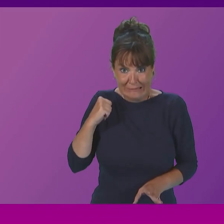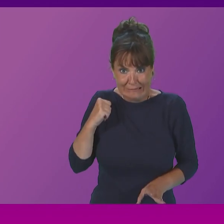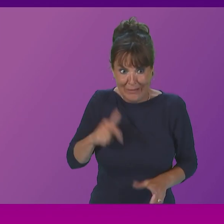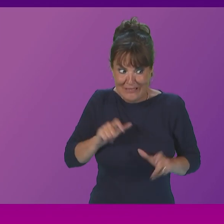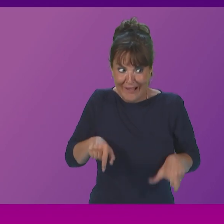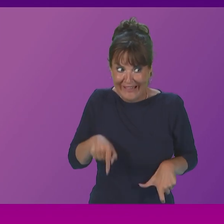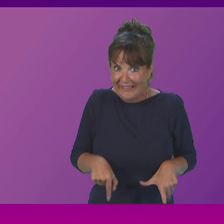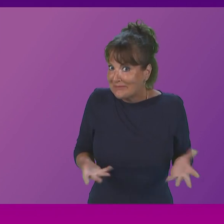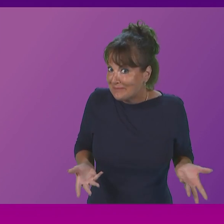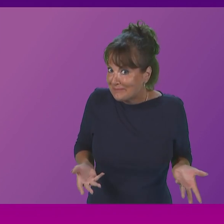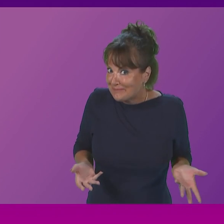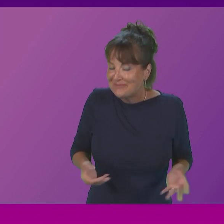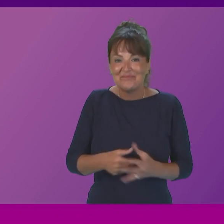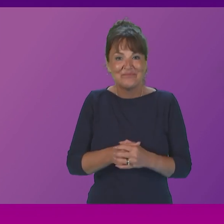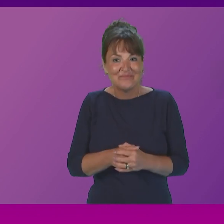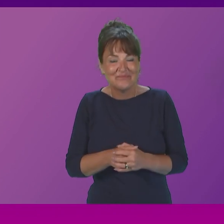clearly.